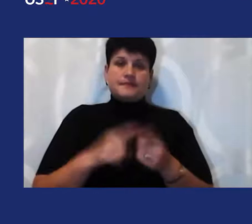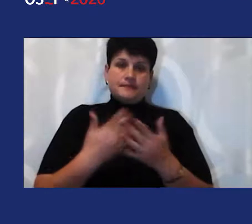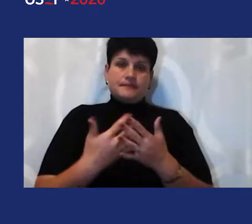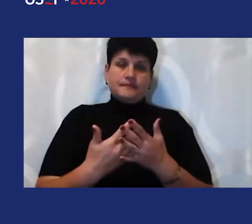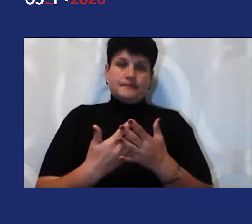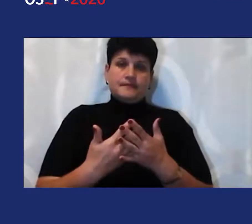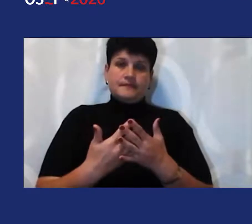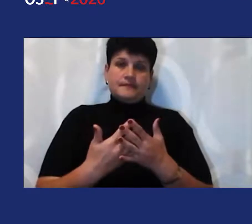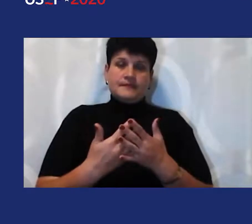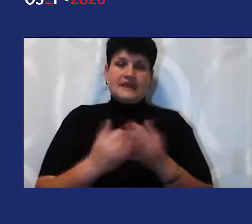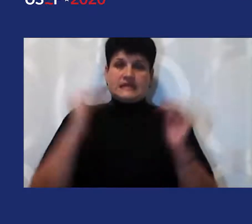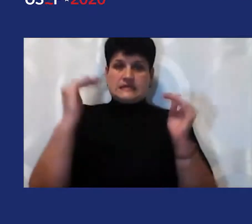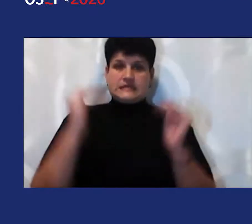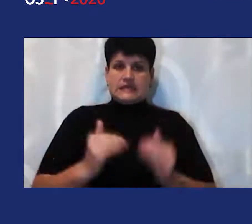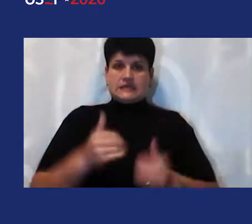elections,